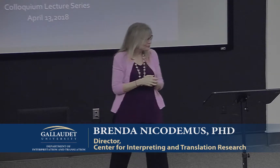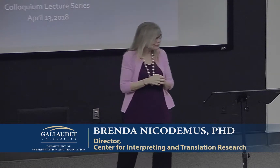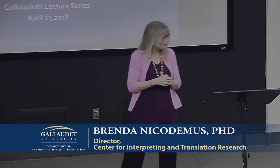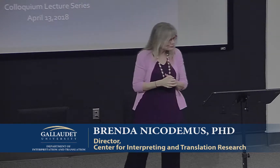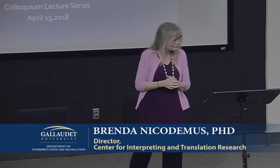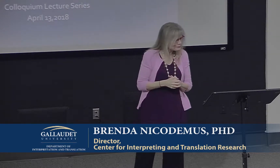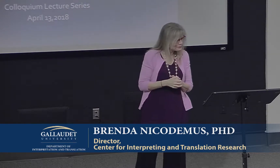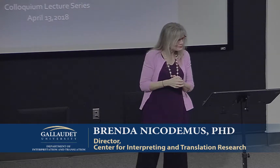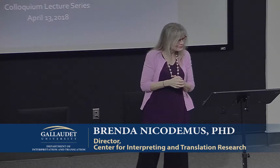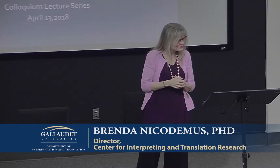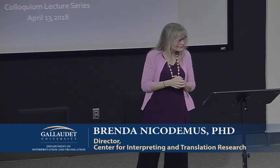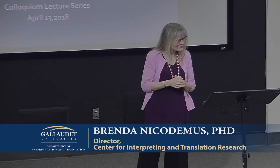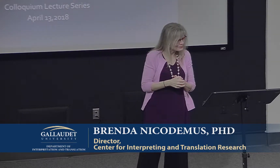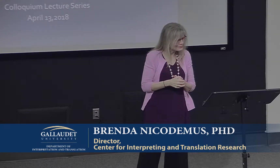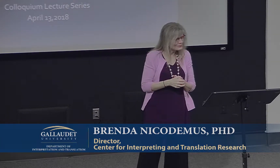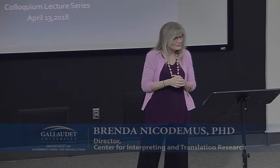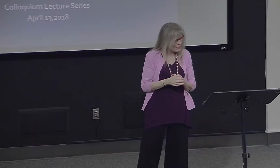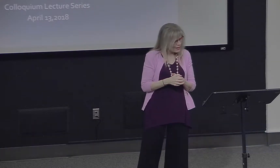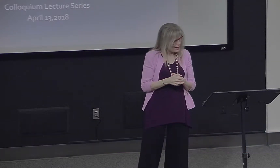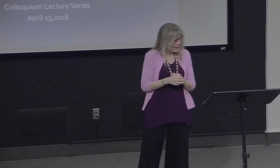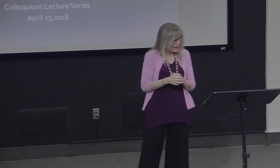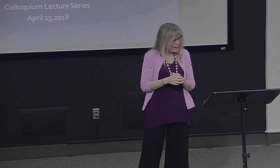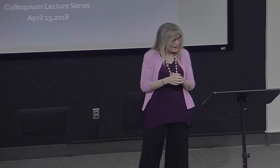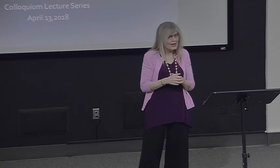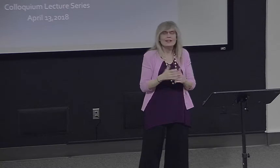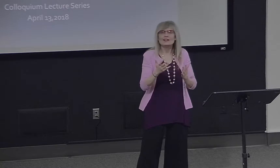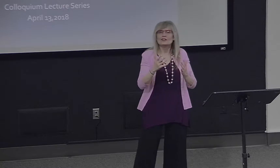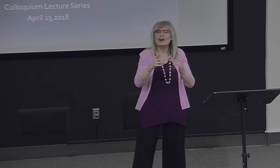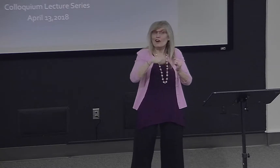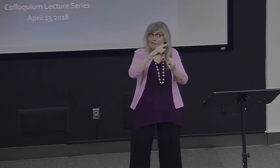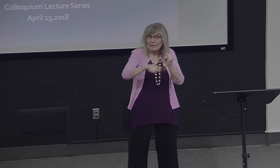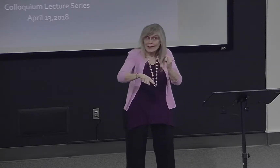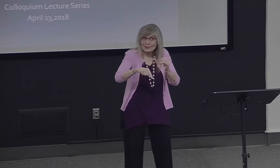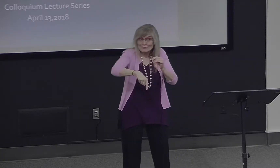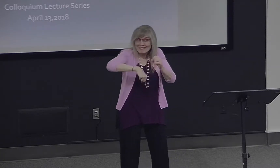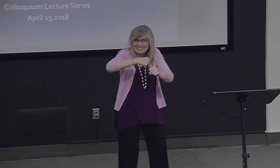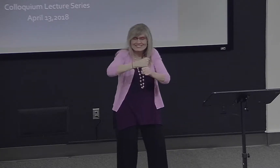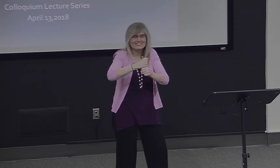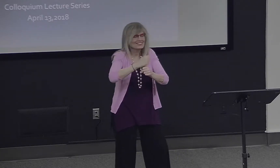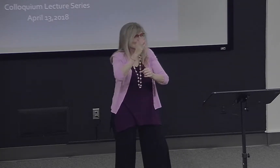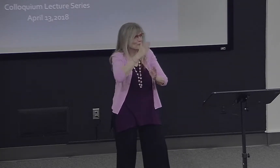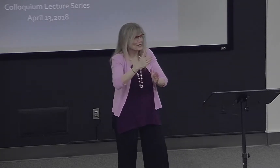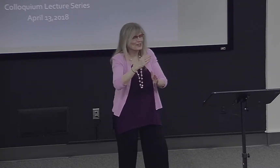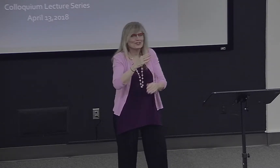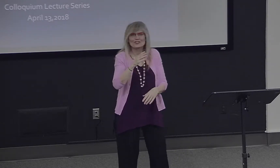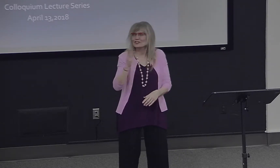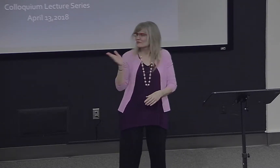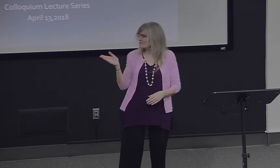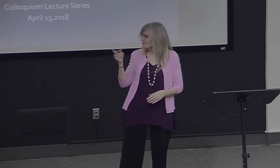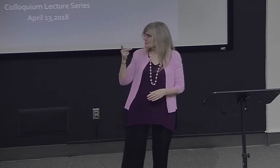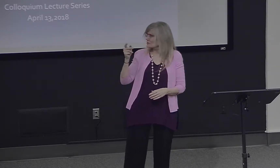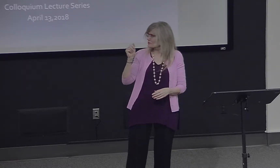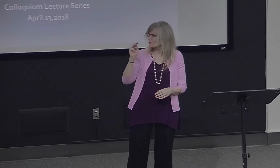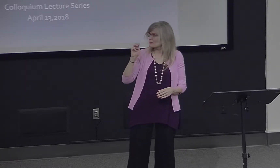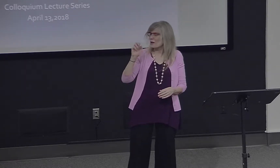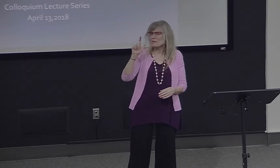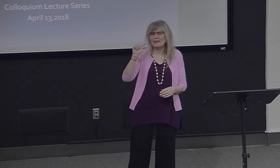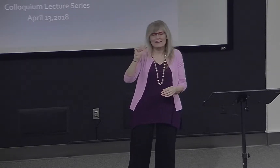And we also invite scholars from who are our visiting audiences. This is our last